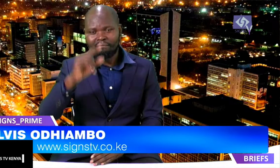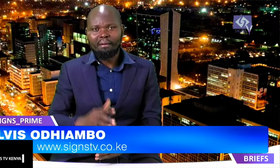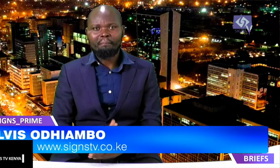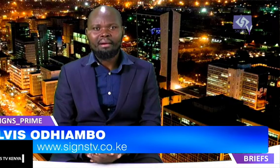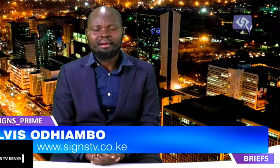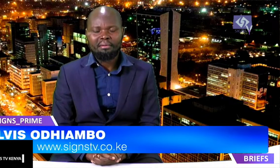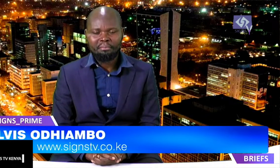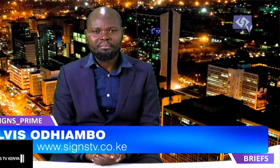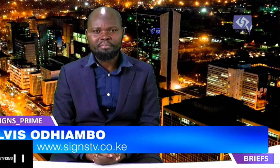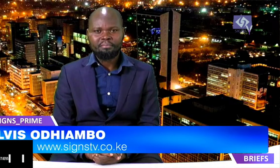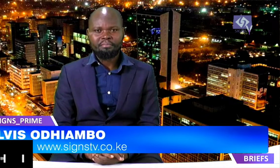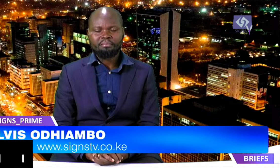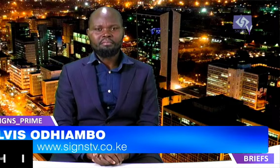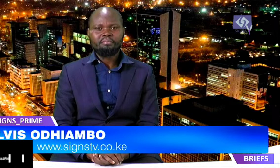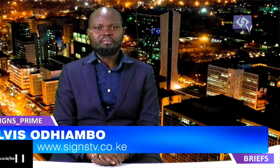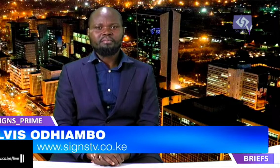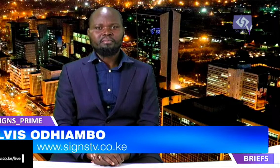his government.